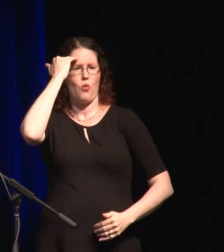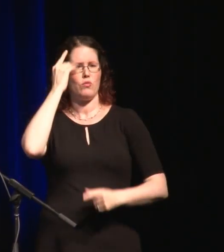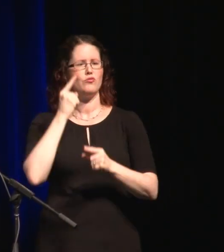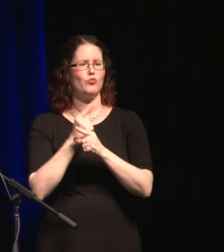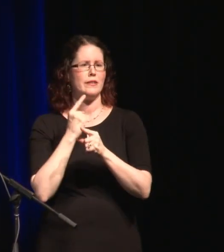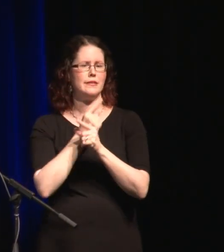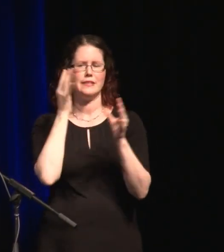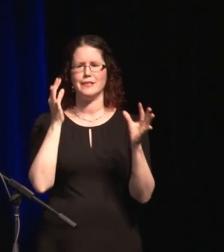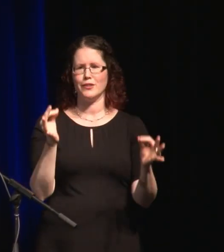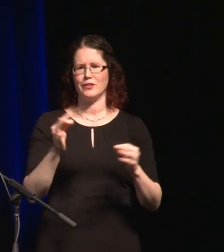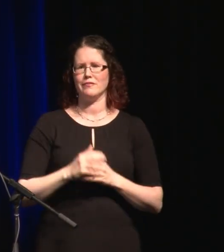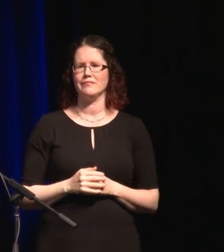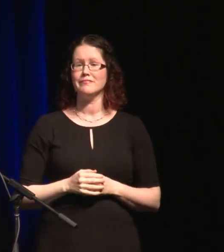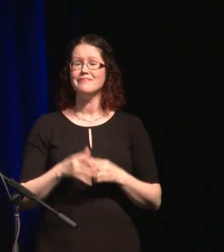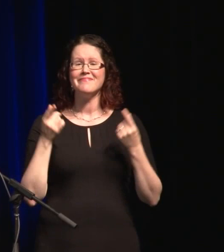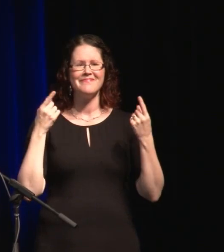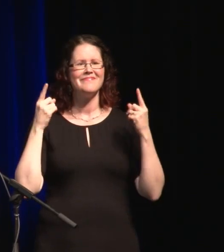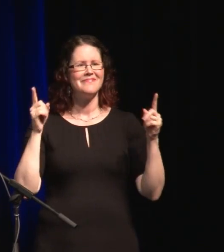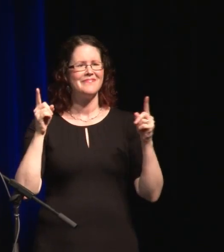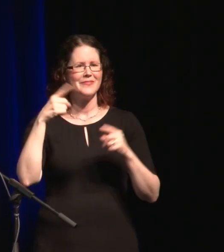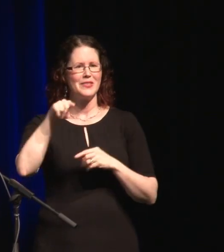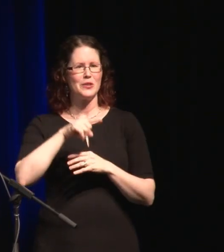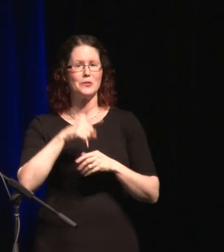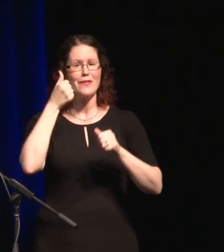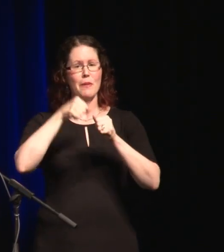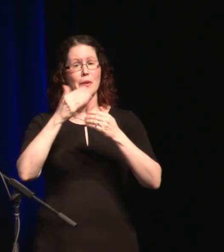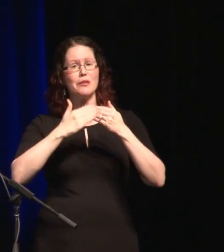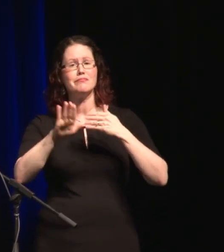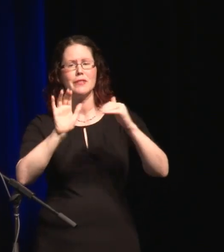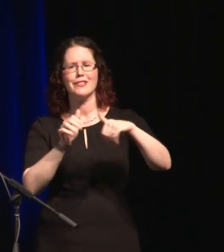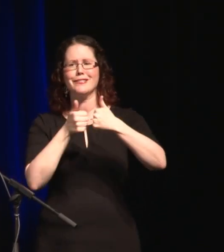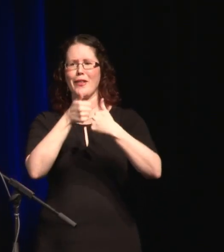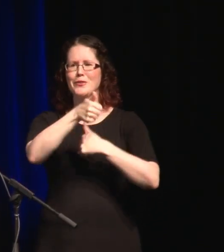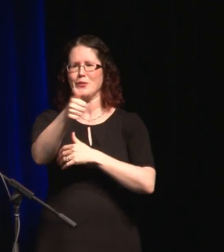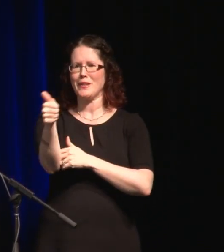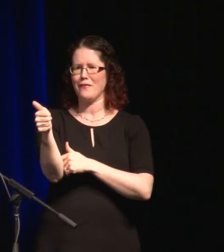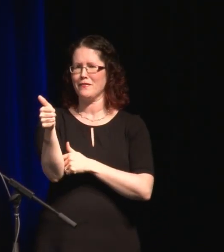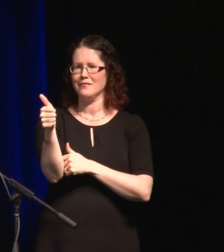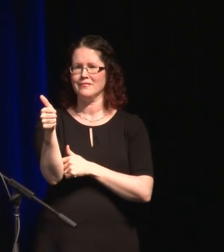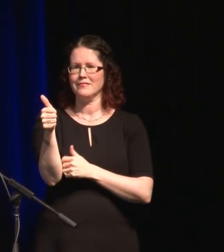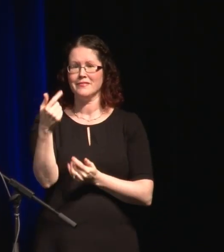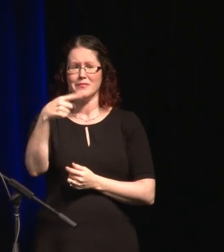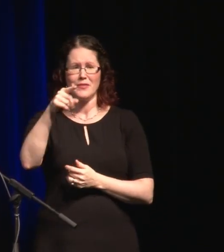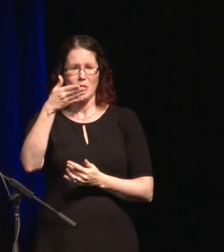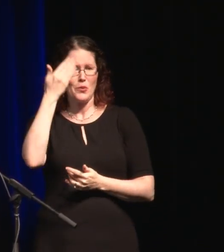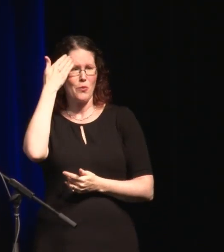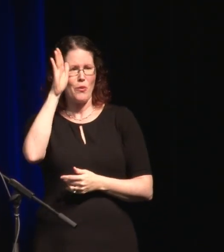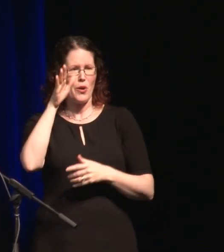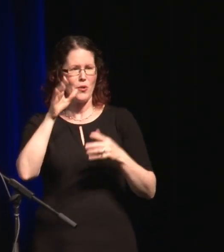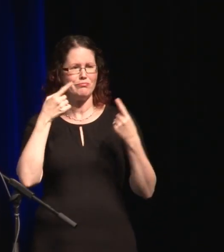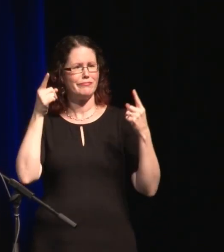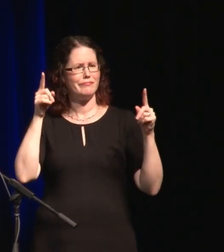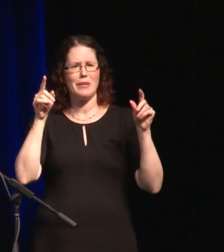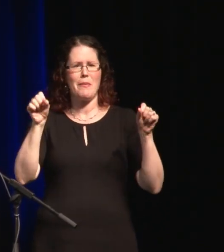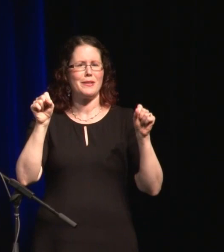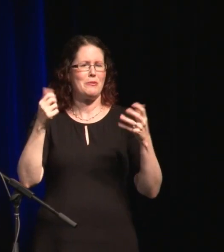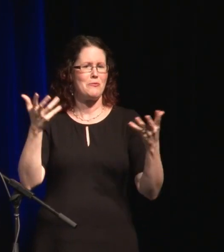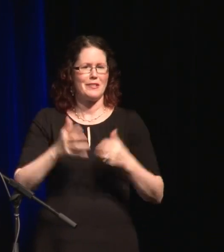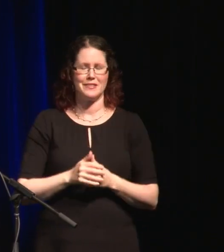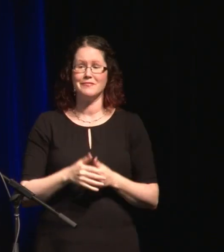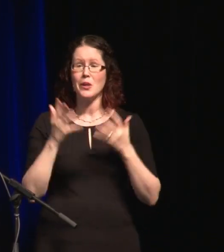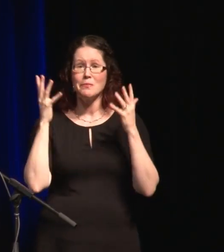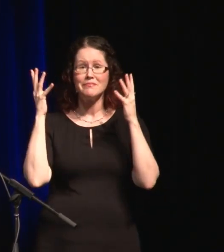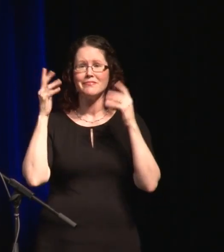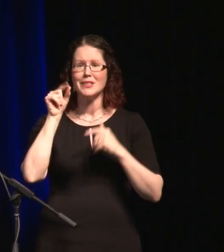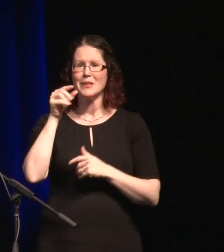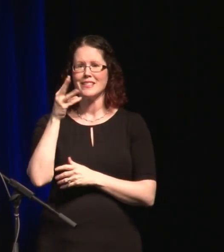You did it. And remember to always challenge yourself, because how else will you know what you're capable of? Cheers, grads of 2016. We did